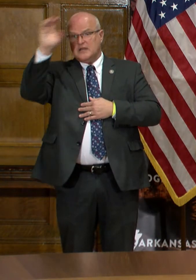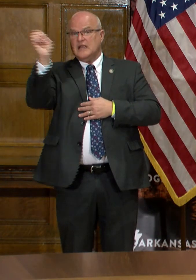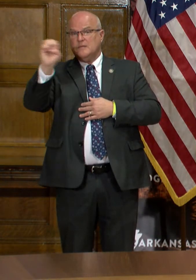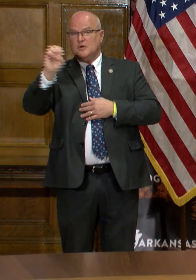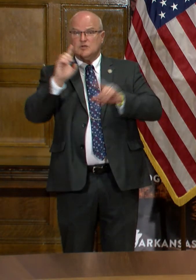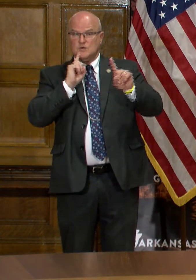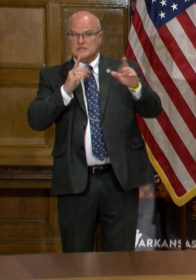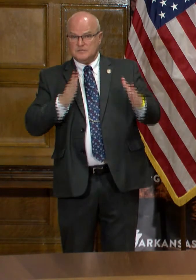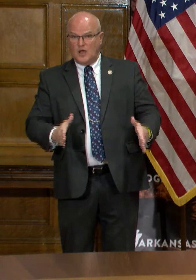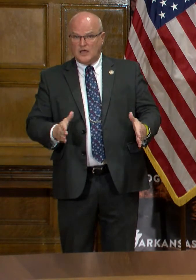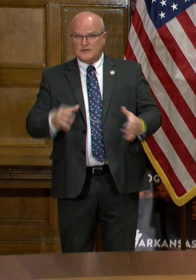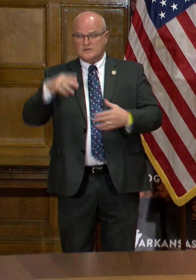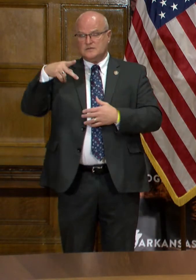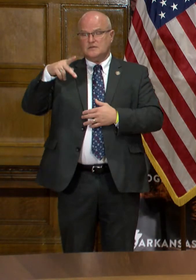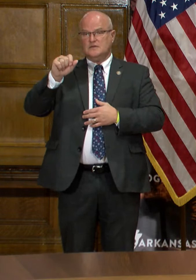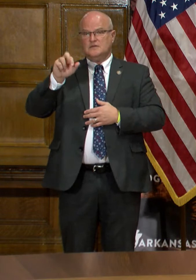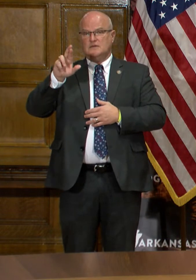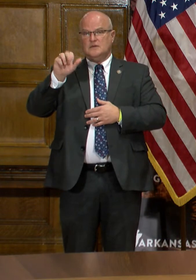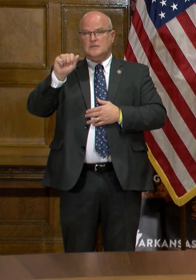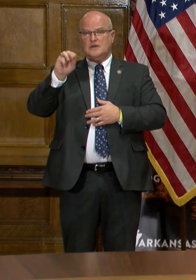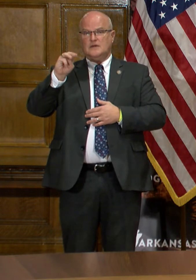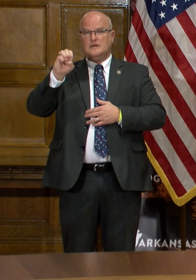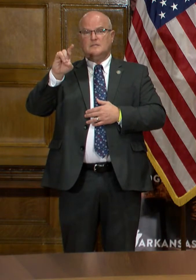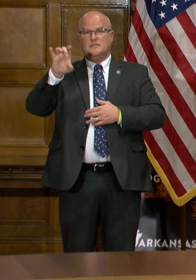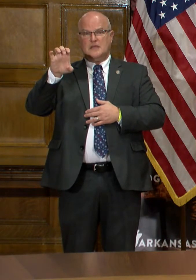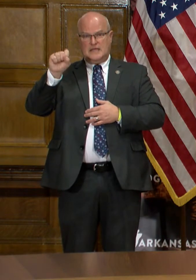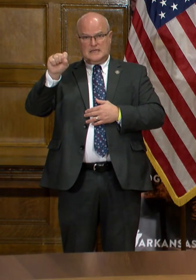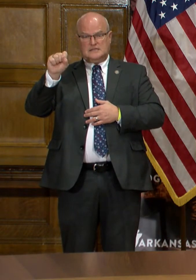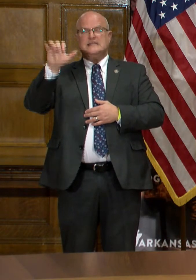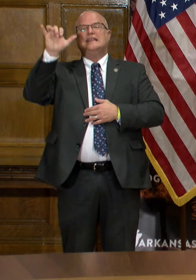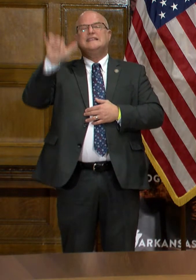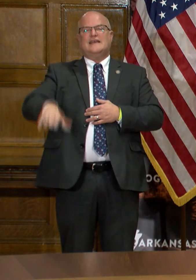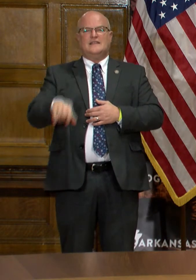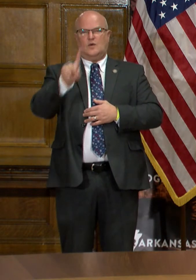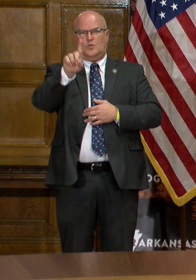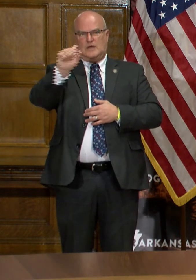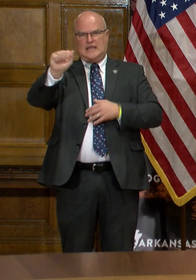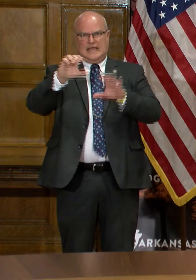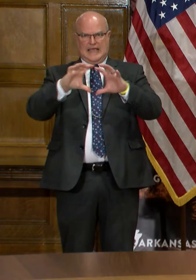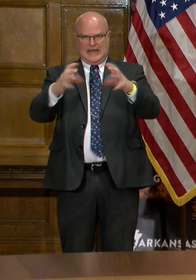emergency responders, paramedics, then they would be in that 1A category.